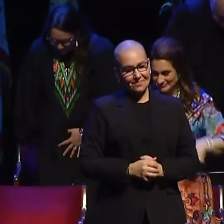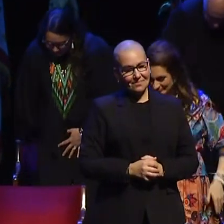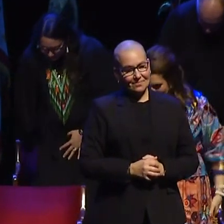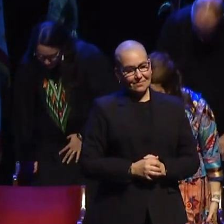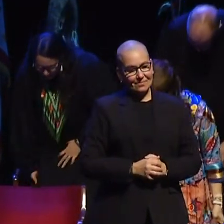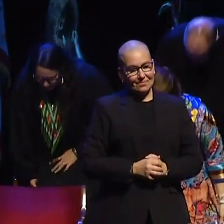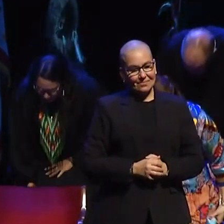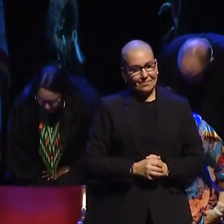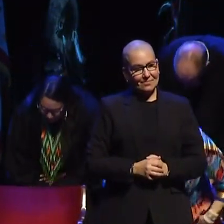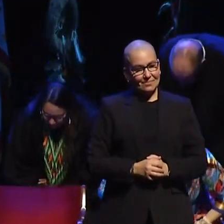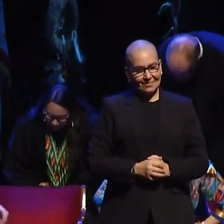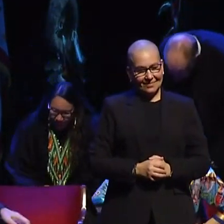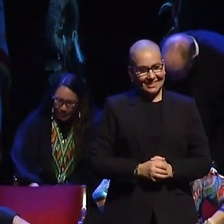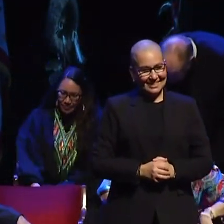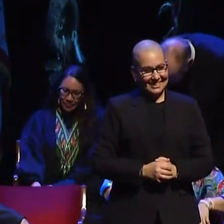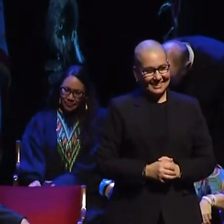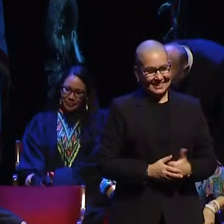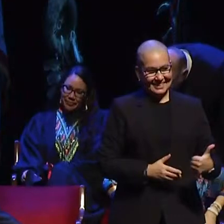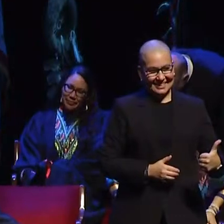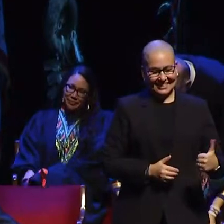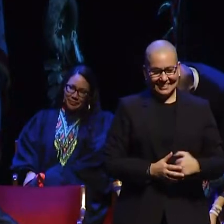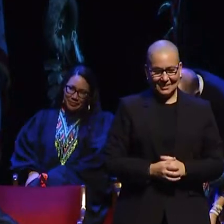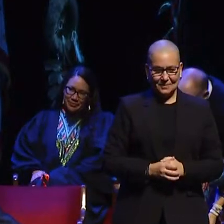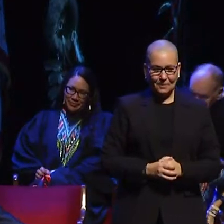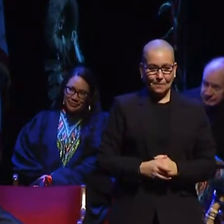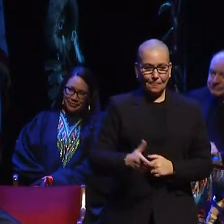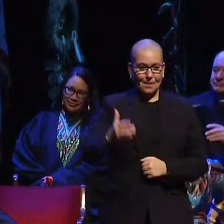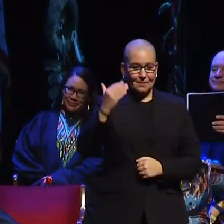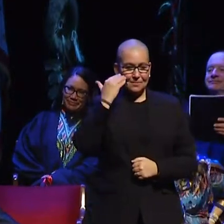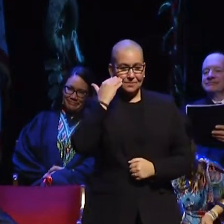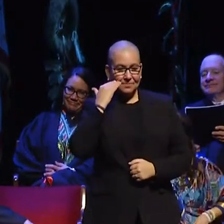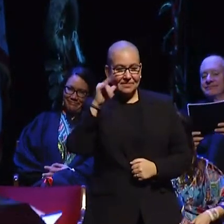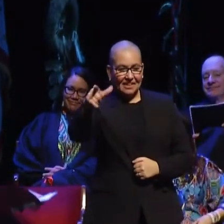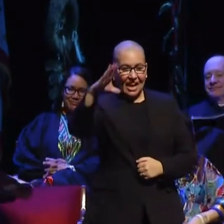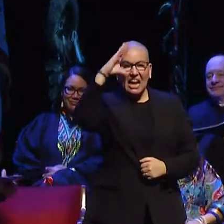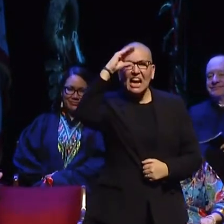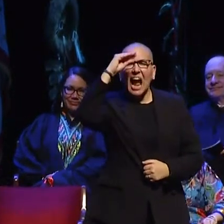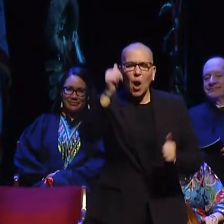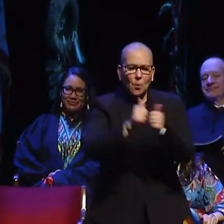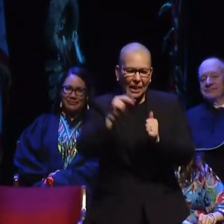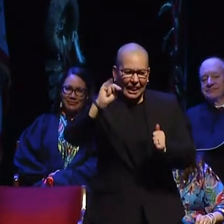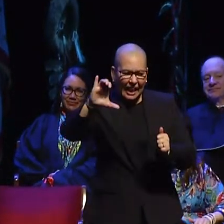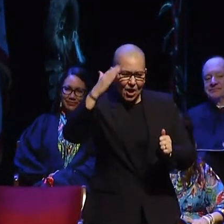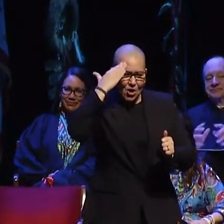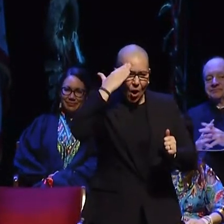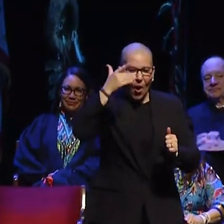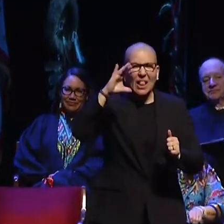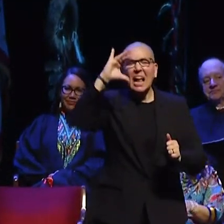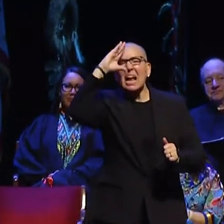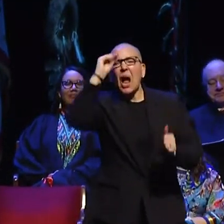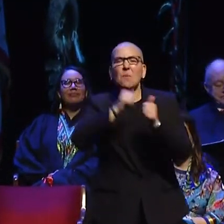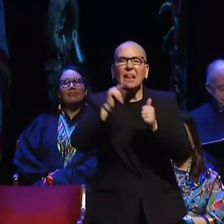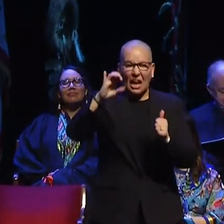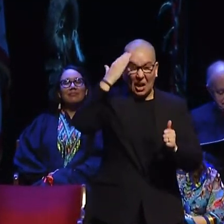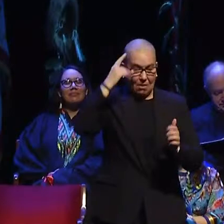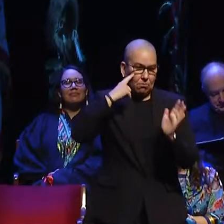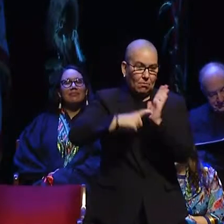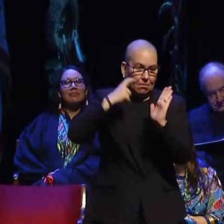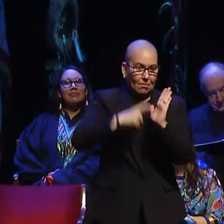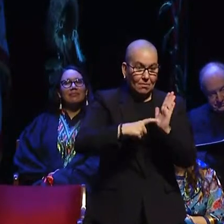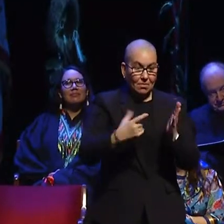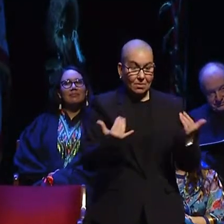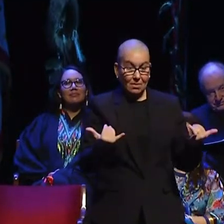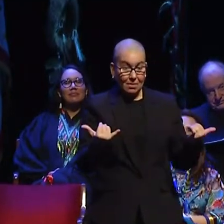people would run into me during the pandemic and say, oh, you're that guy with Nick. And yes, that's Nick. But tell me, if you want to